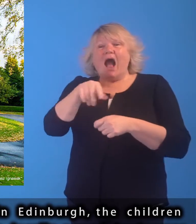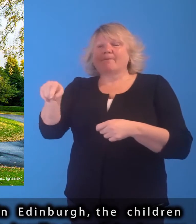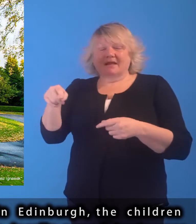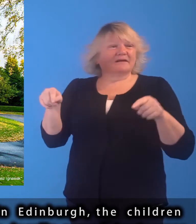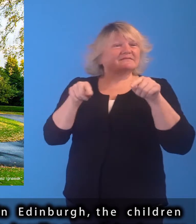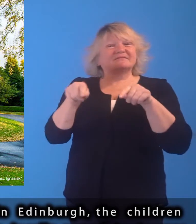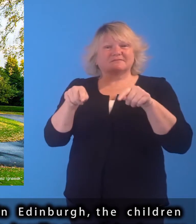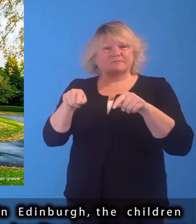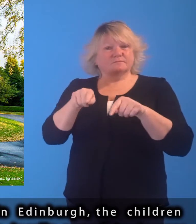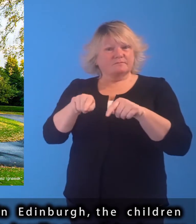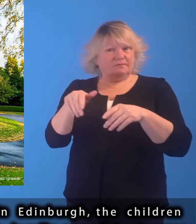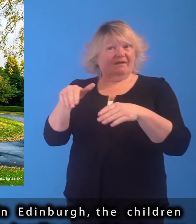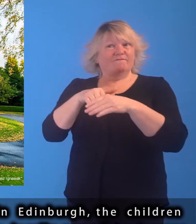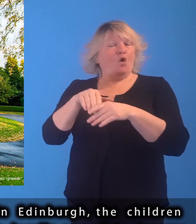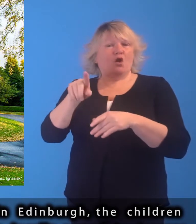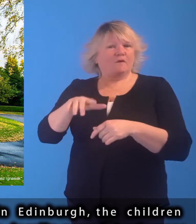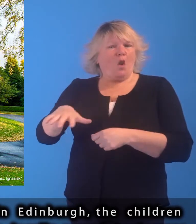owned businesses.